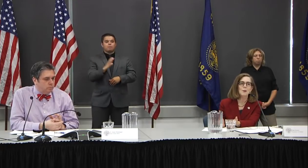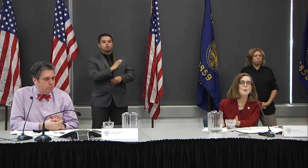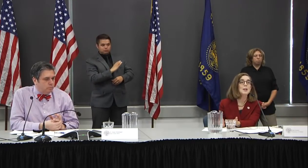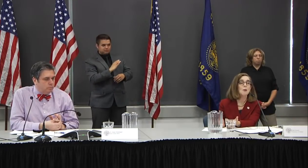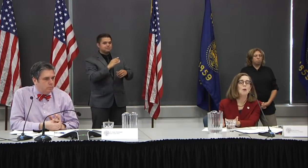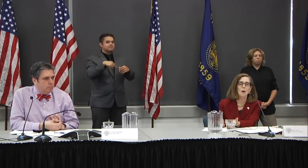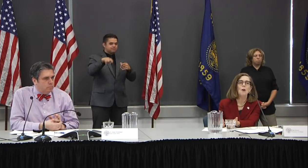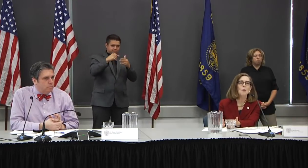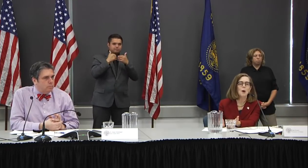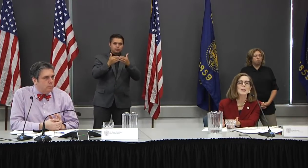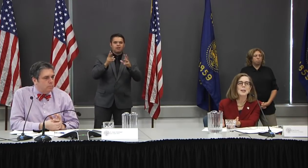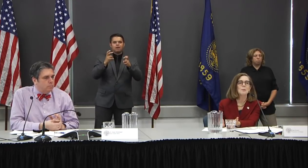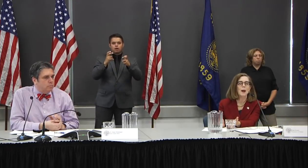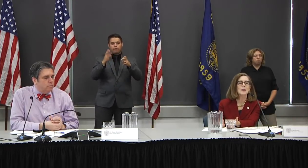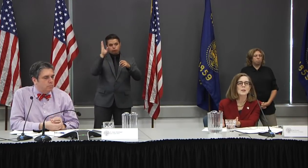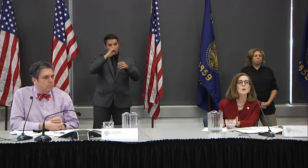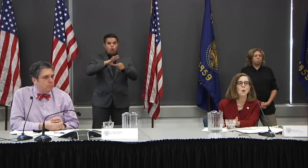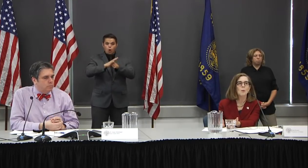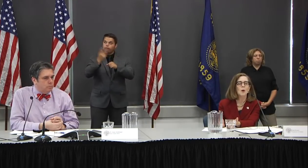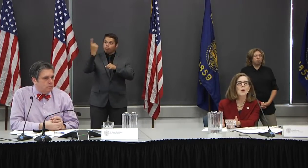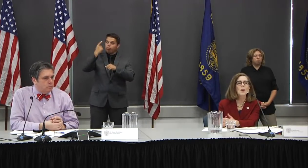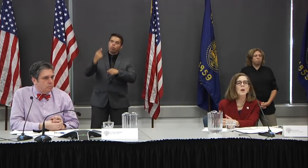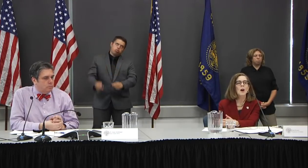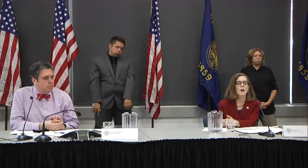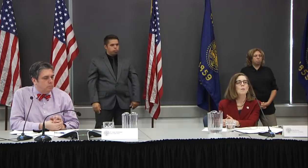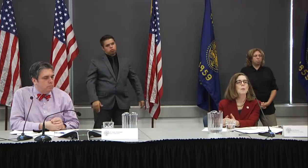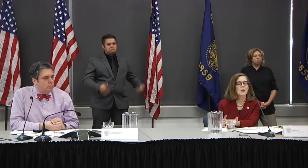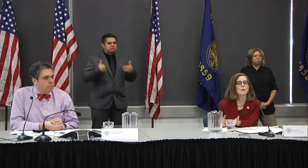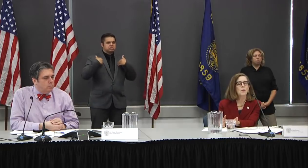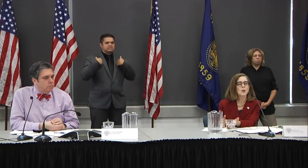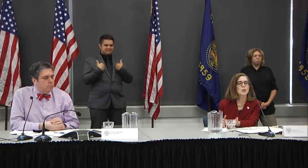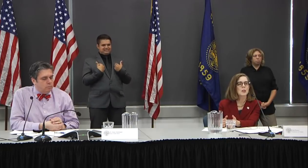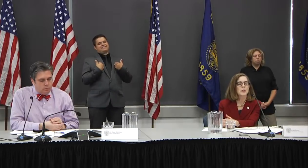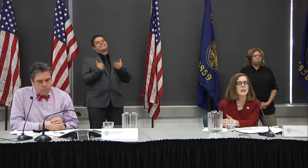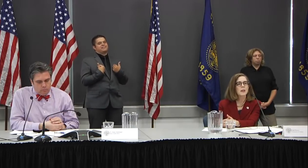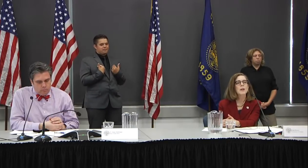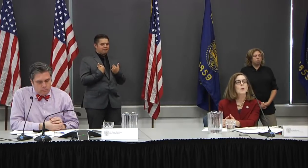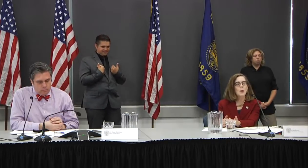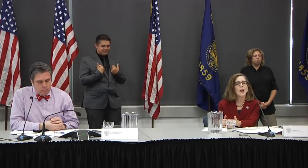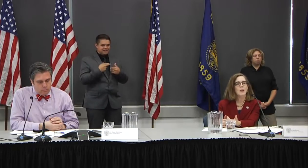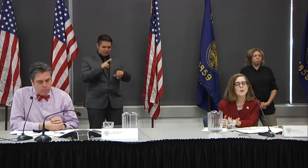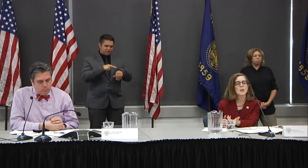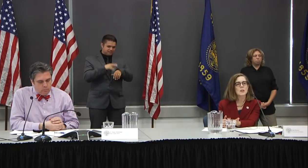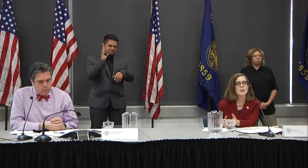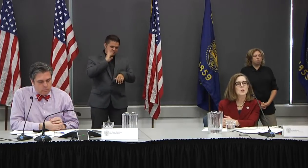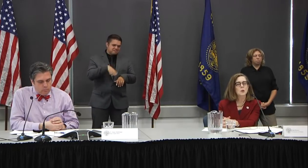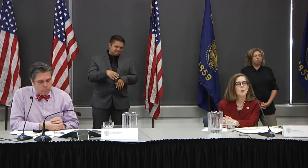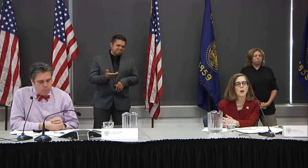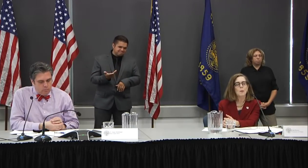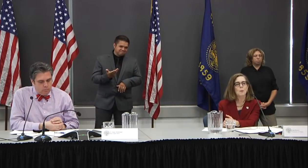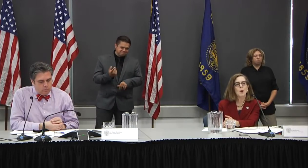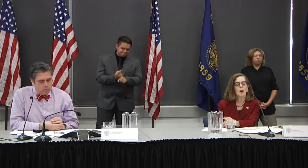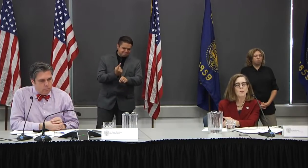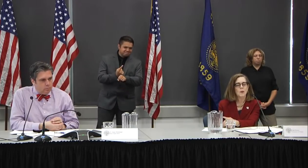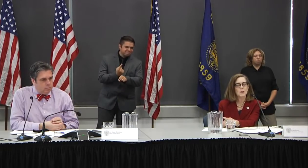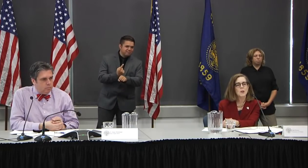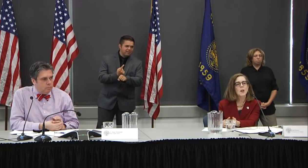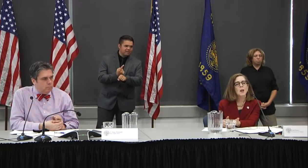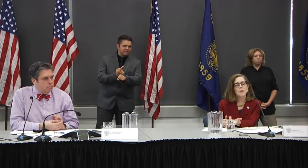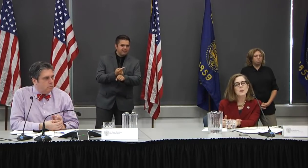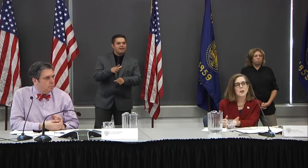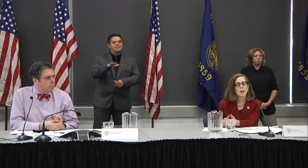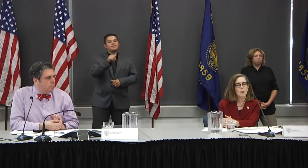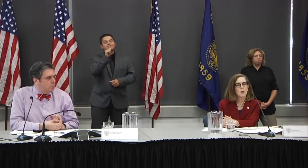hear that. We all want to get back to normal, but unfortunately, we have to continue to ramp up our